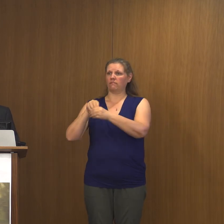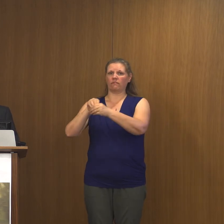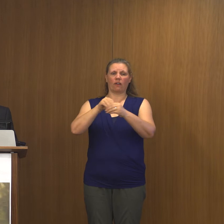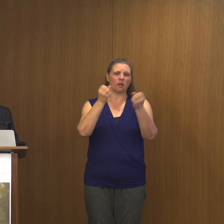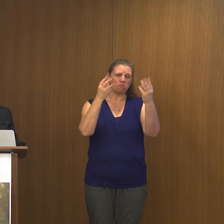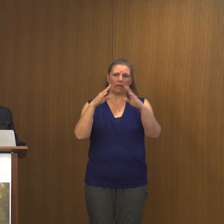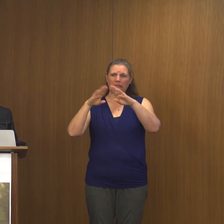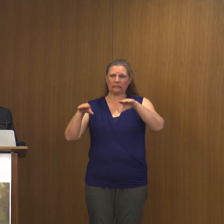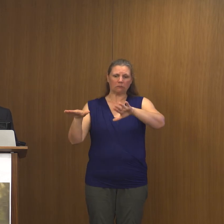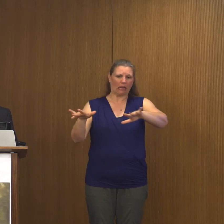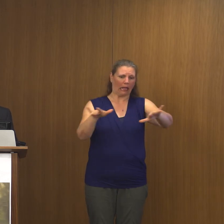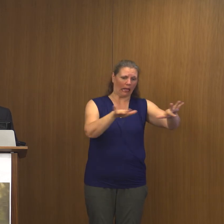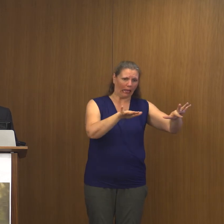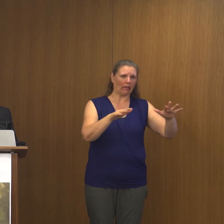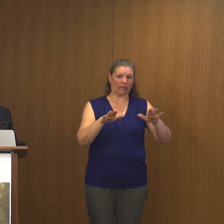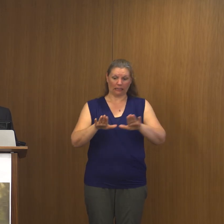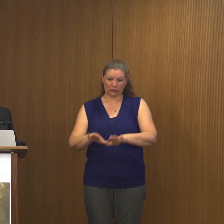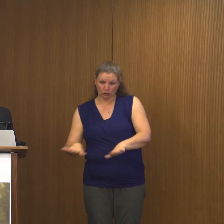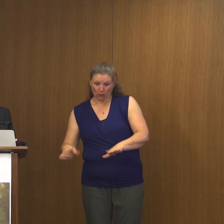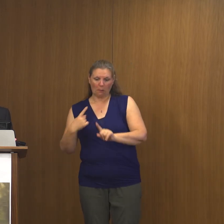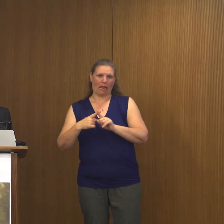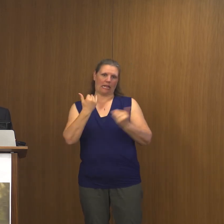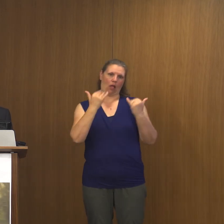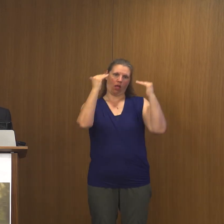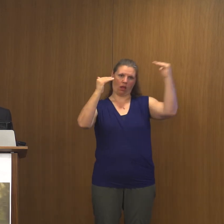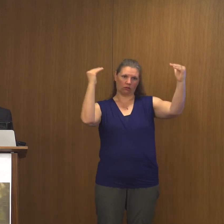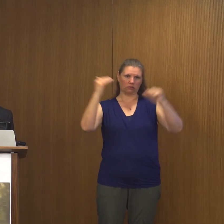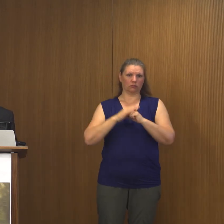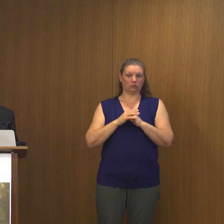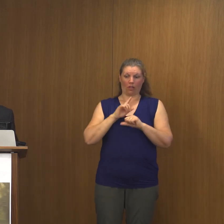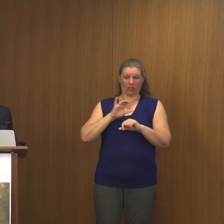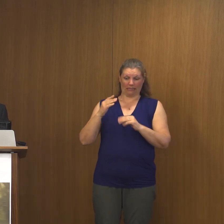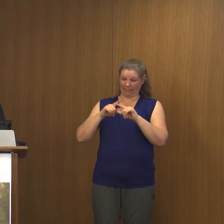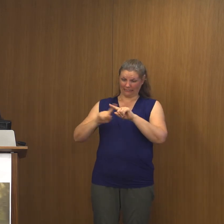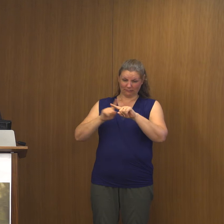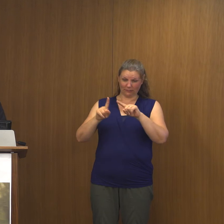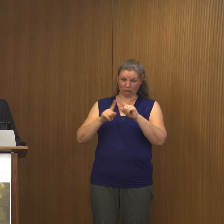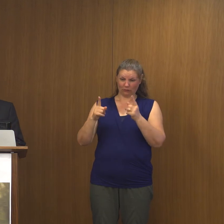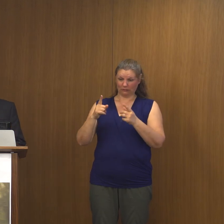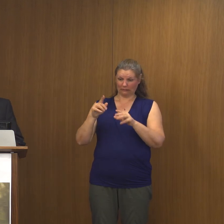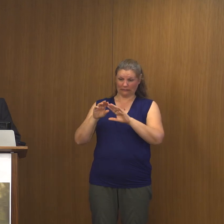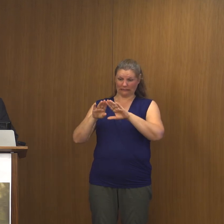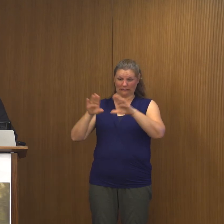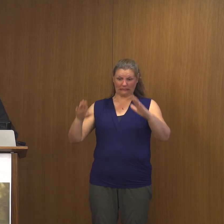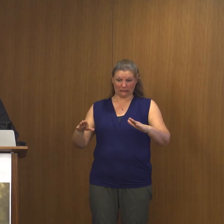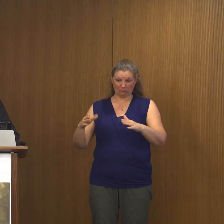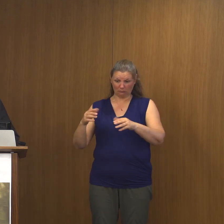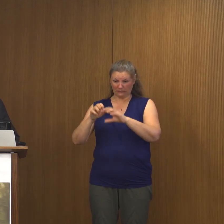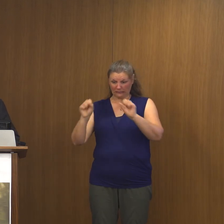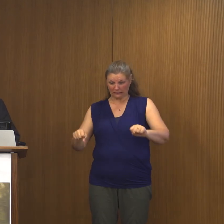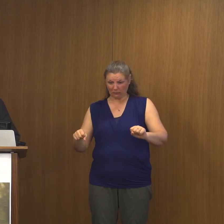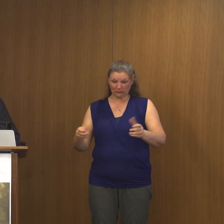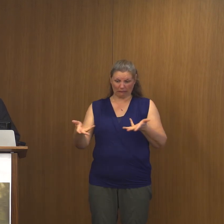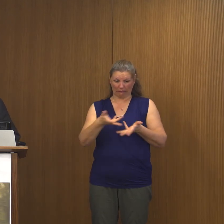childhood and now into my adulthood. I can say that navigating the systems as a child and youth was challenging, and a large portion of it was simply